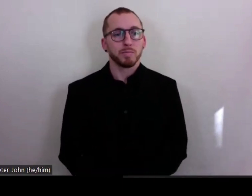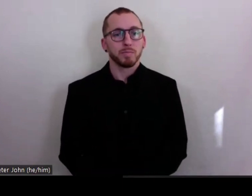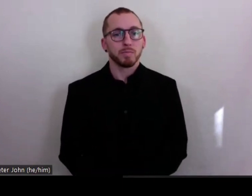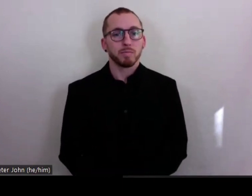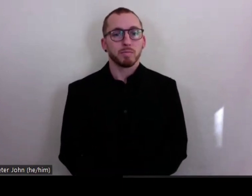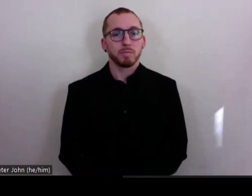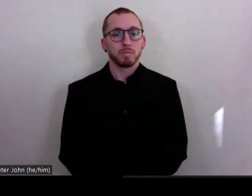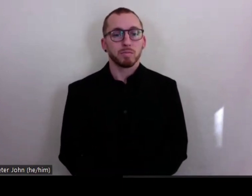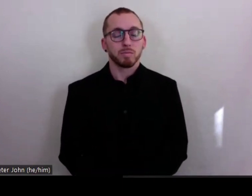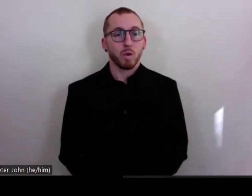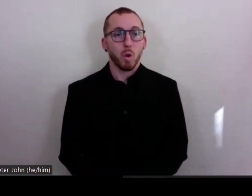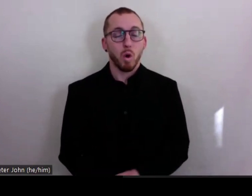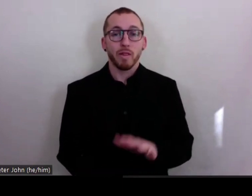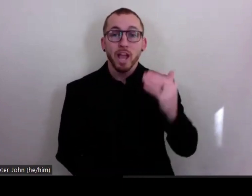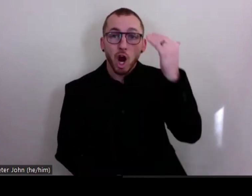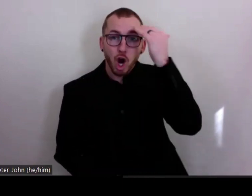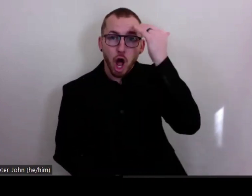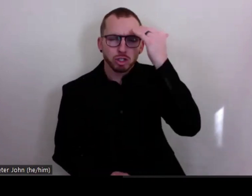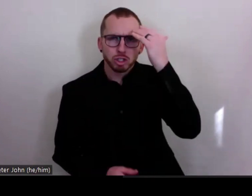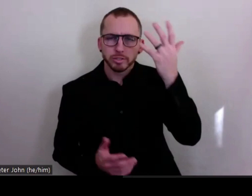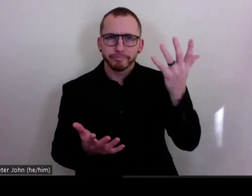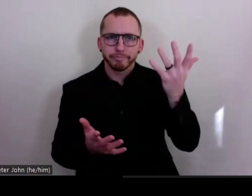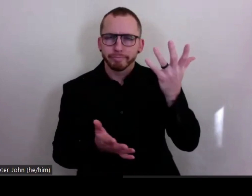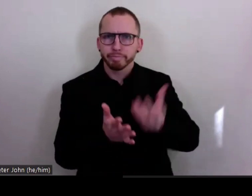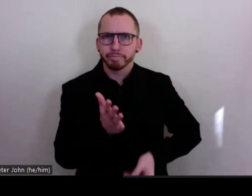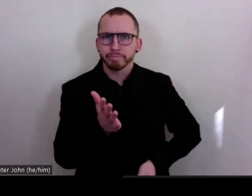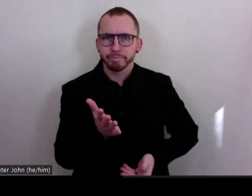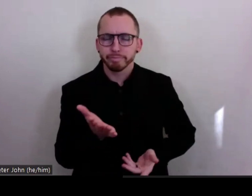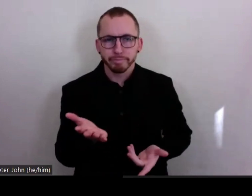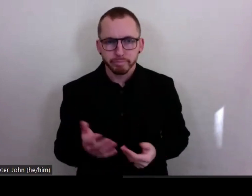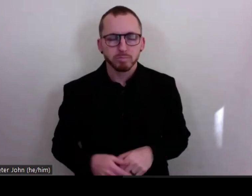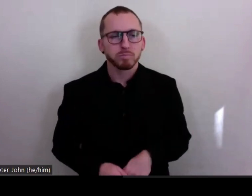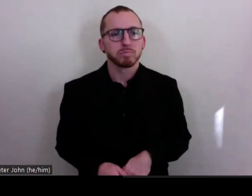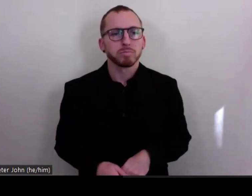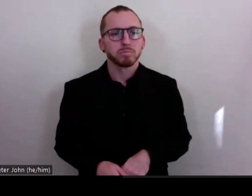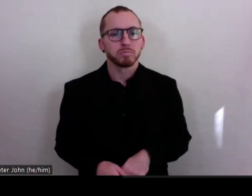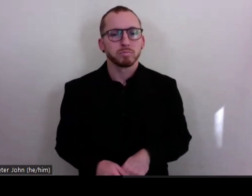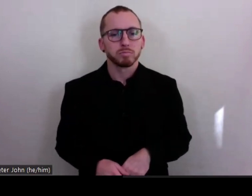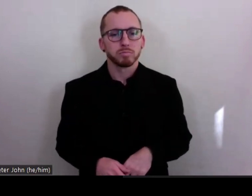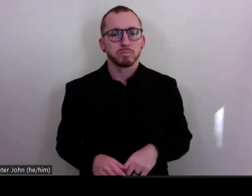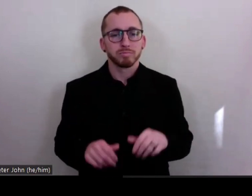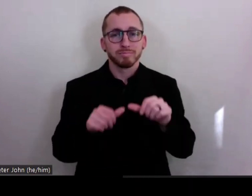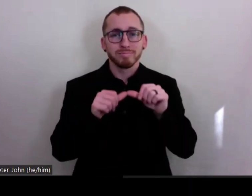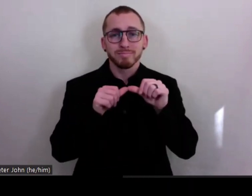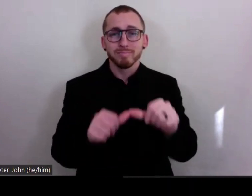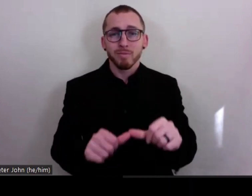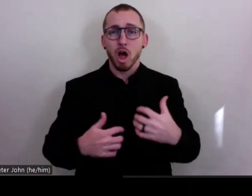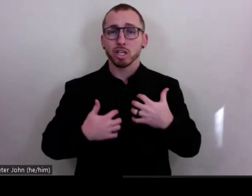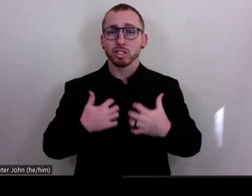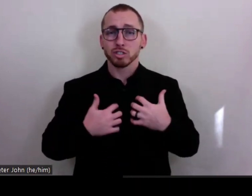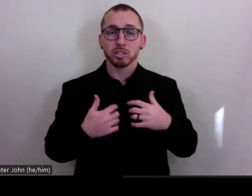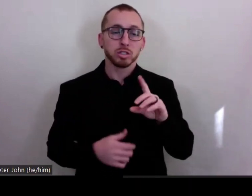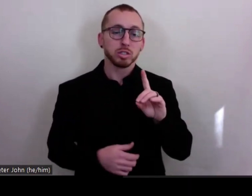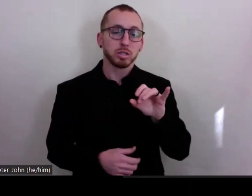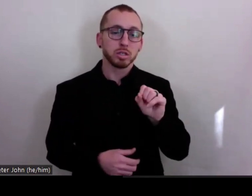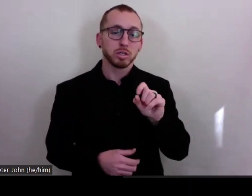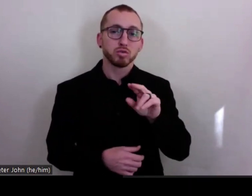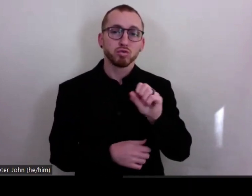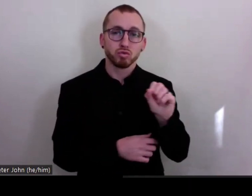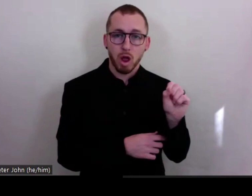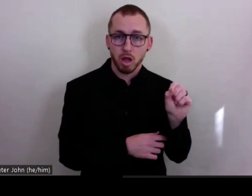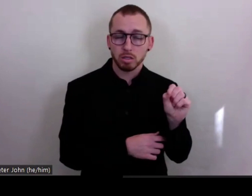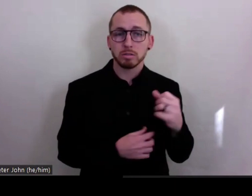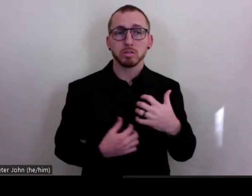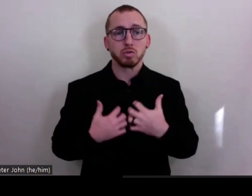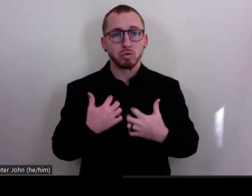of consciousness at some periods, prolonged distress after exposures to traumatic